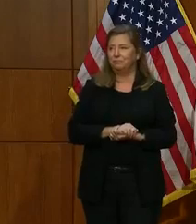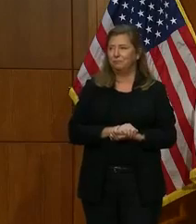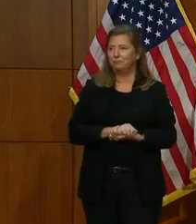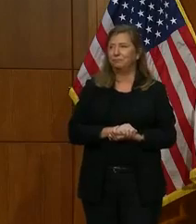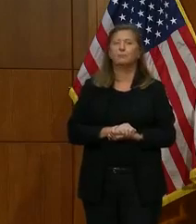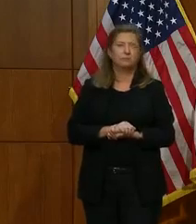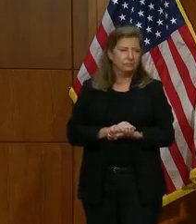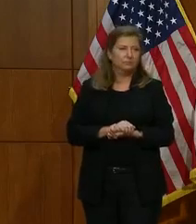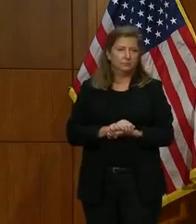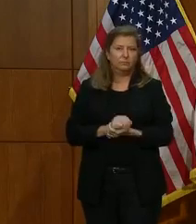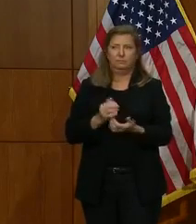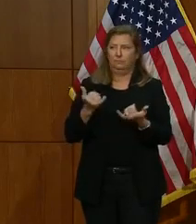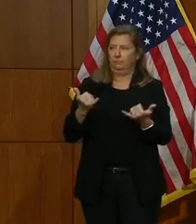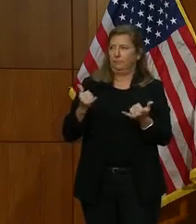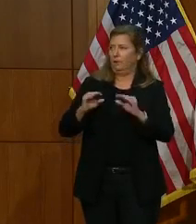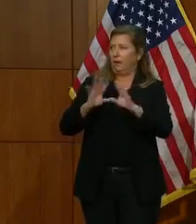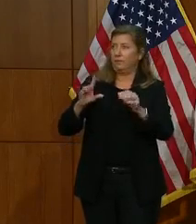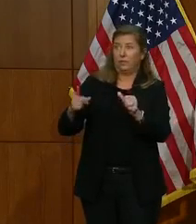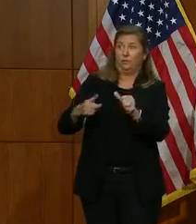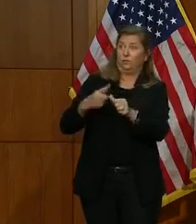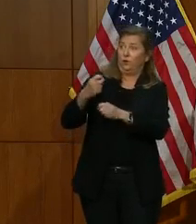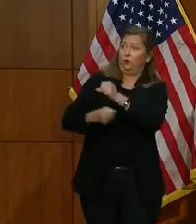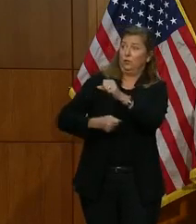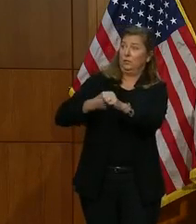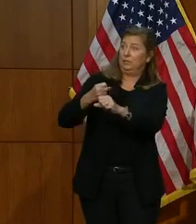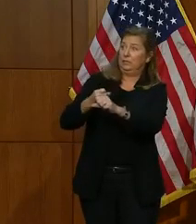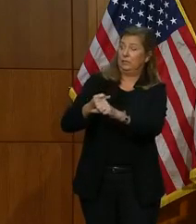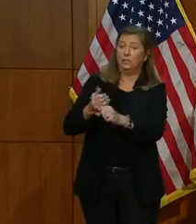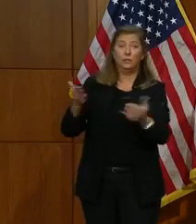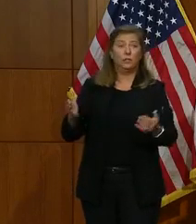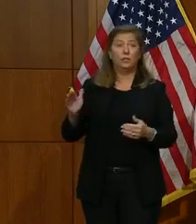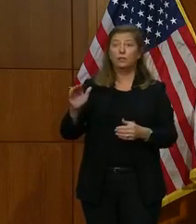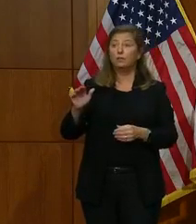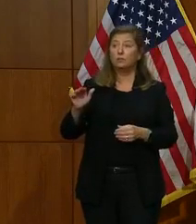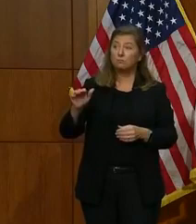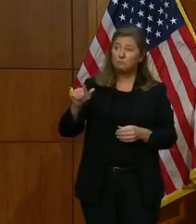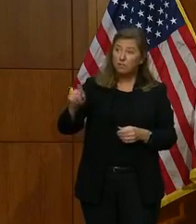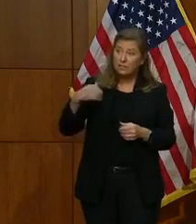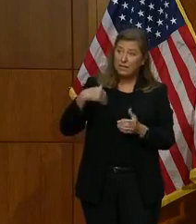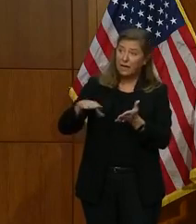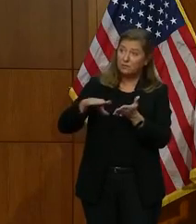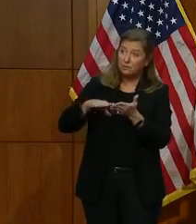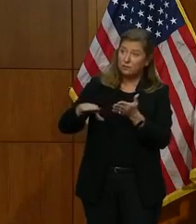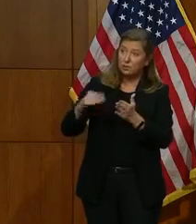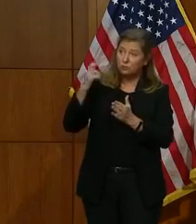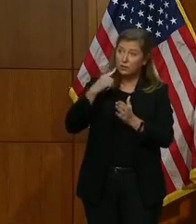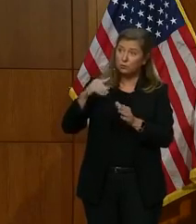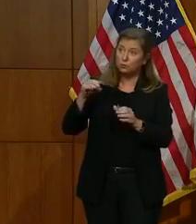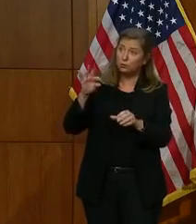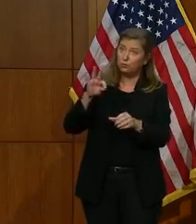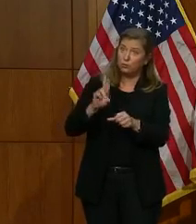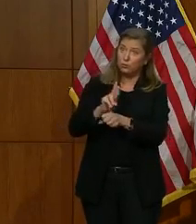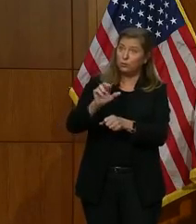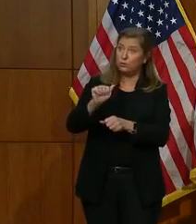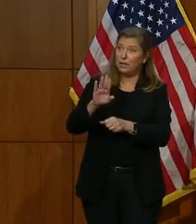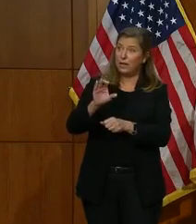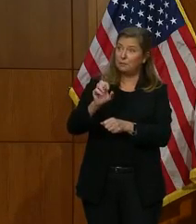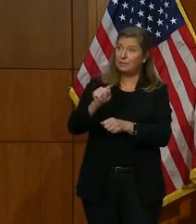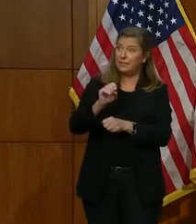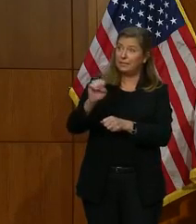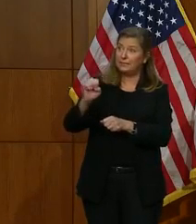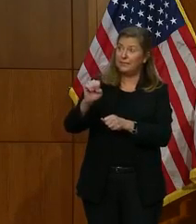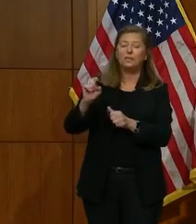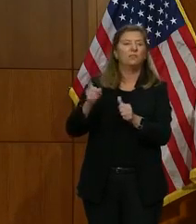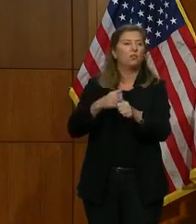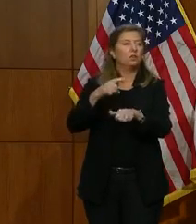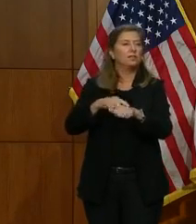This was obviously the first year that Virginians didn't need an excuse to cast an absentee ballot, so we anticipated